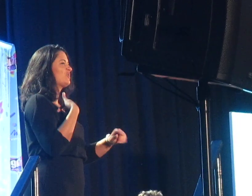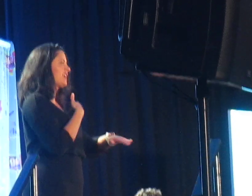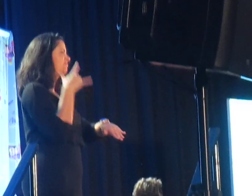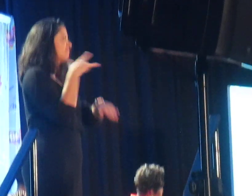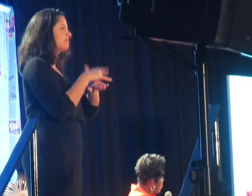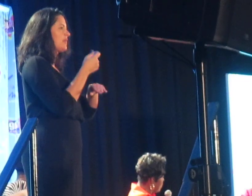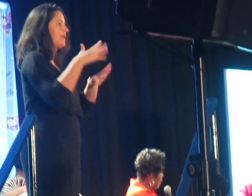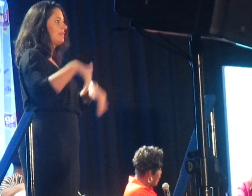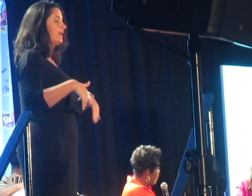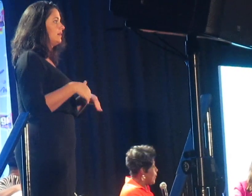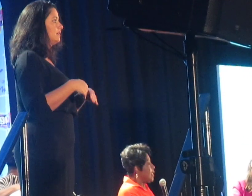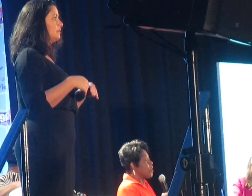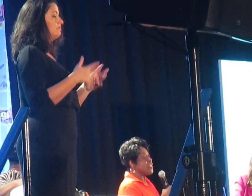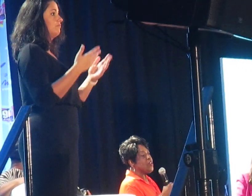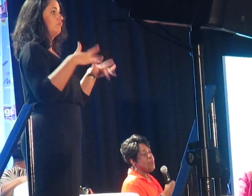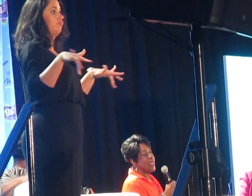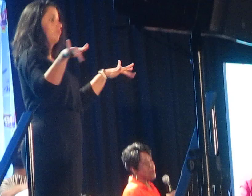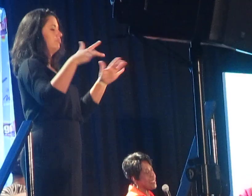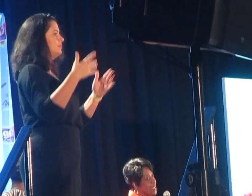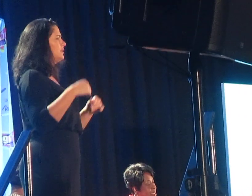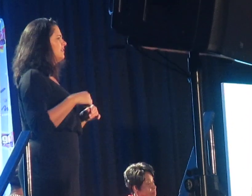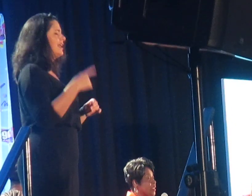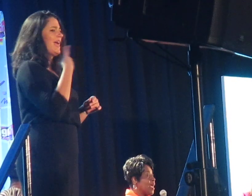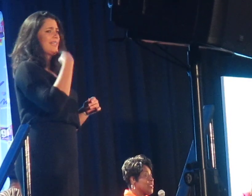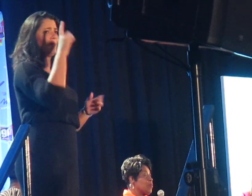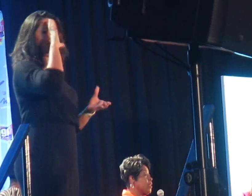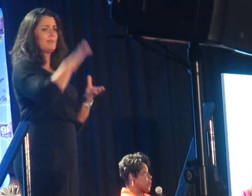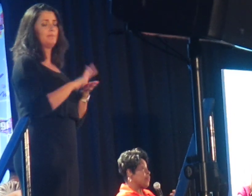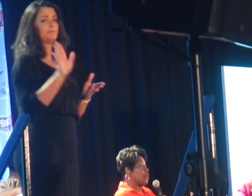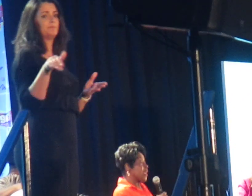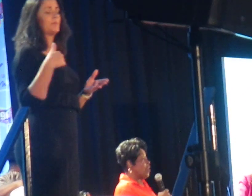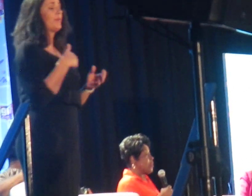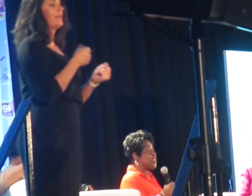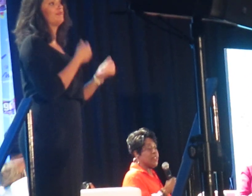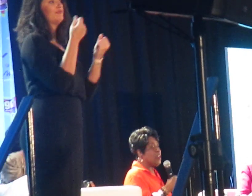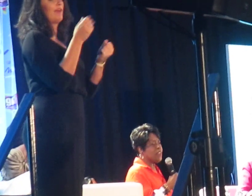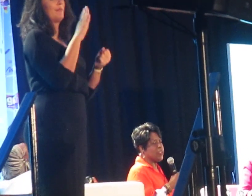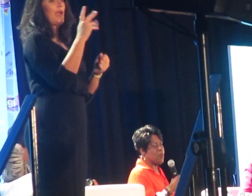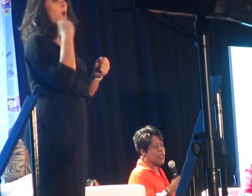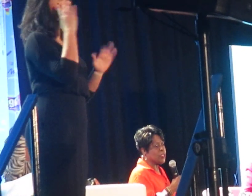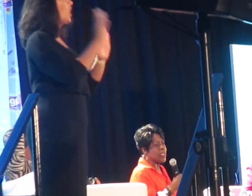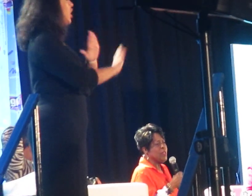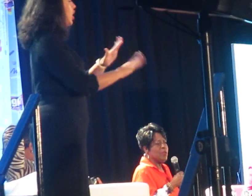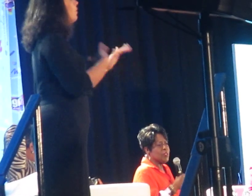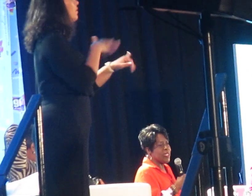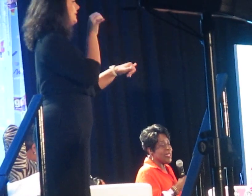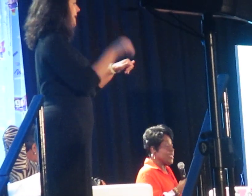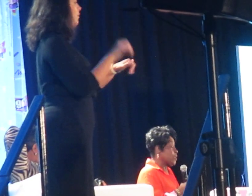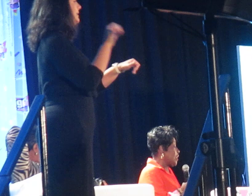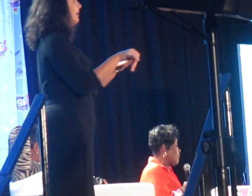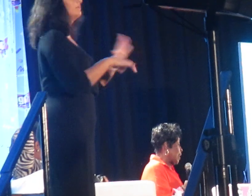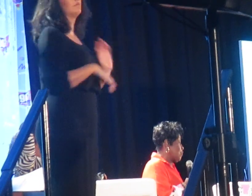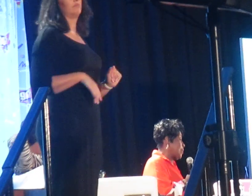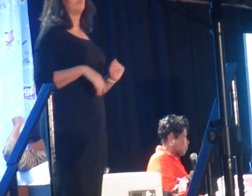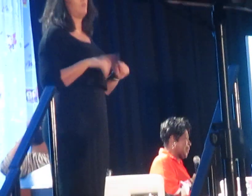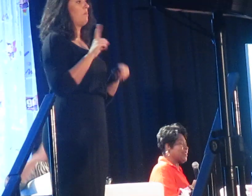and so the hotel room was gone. So I told my husband, I said, listen, I said, we can drive on back home. And he said, no, we're going to stay. And I said,